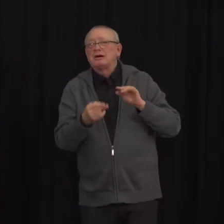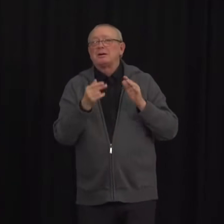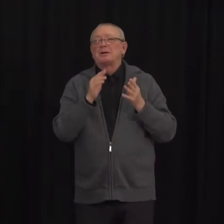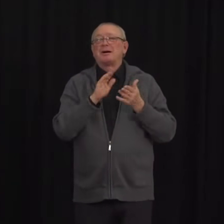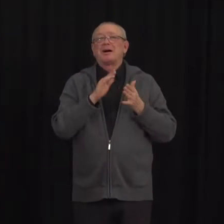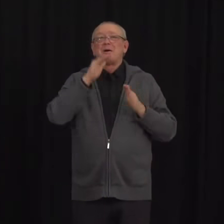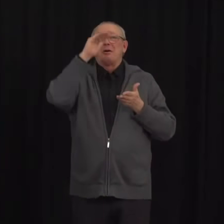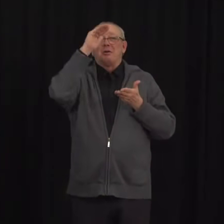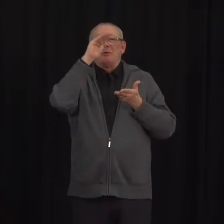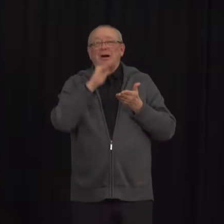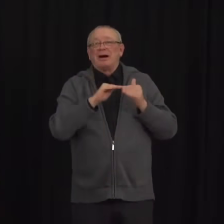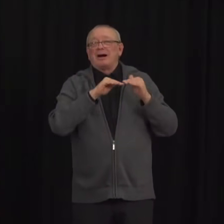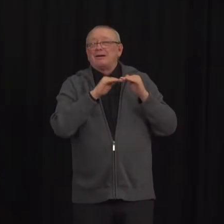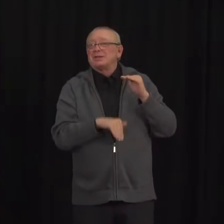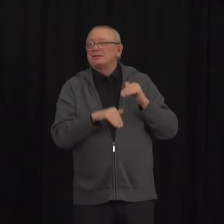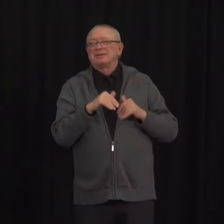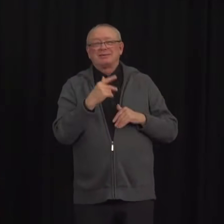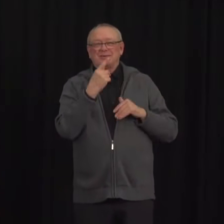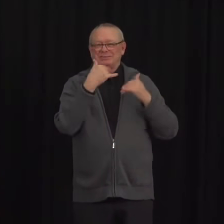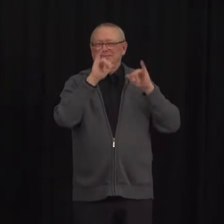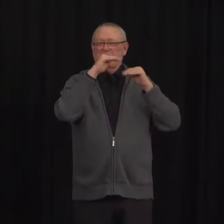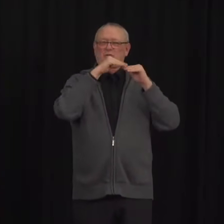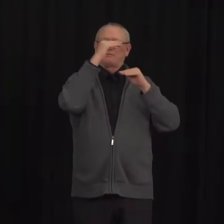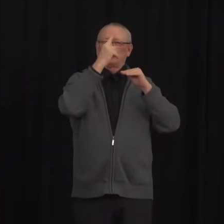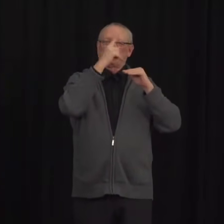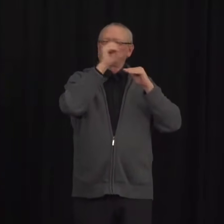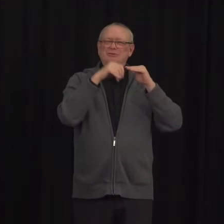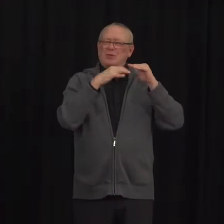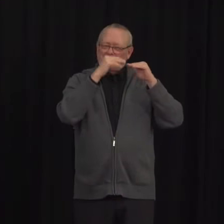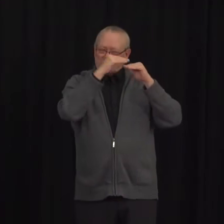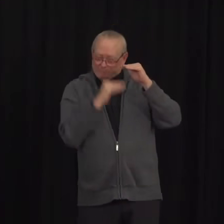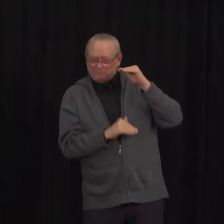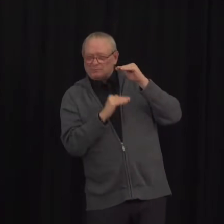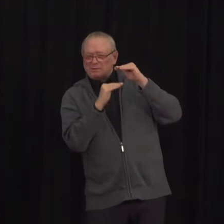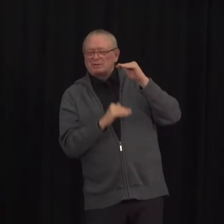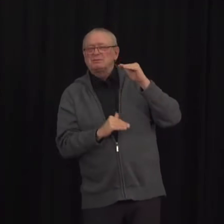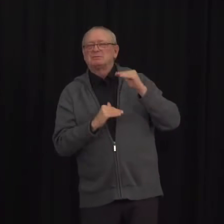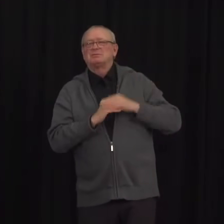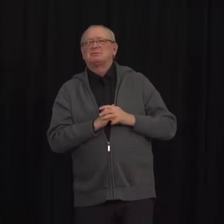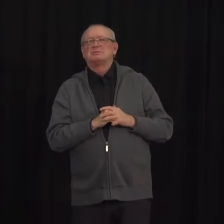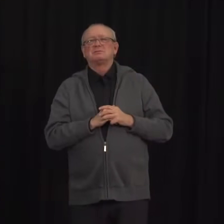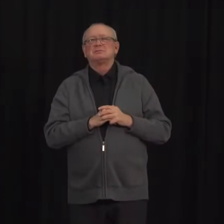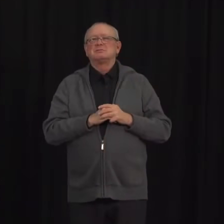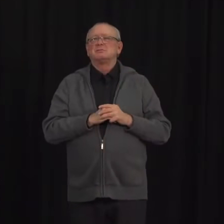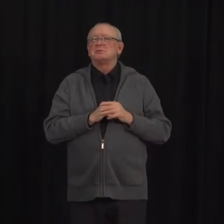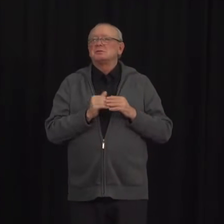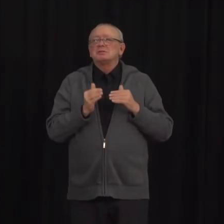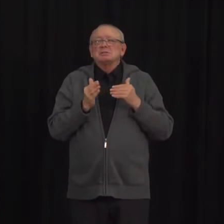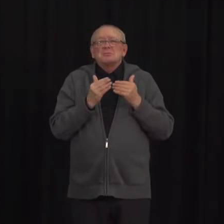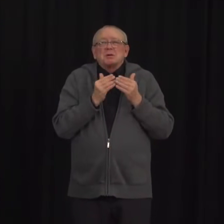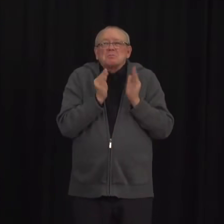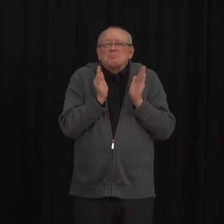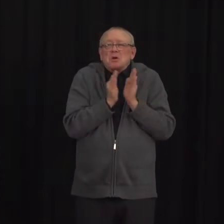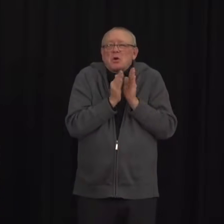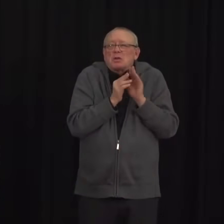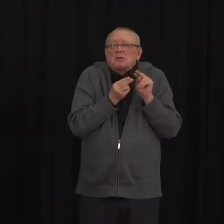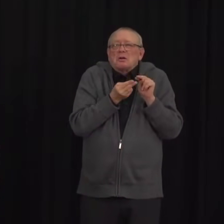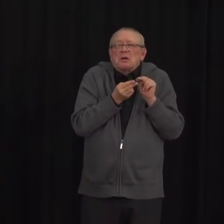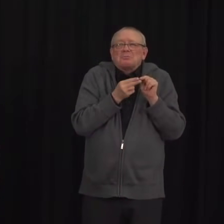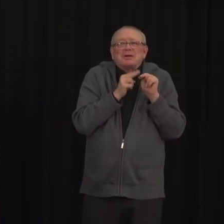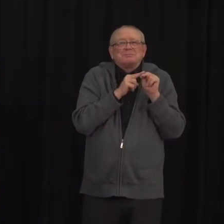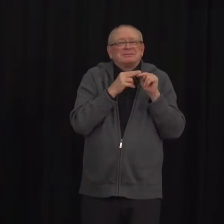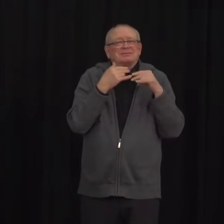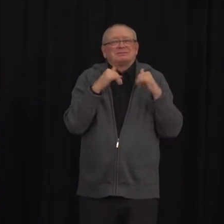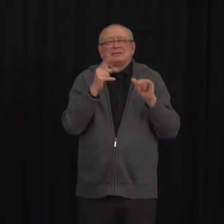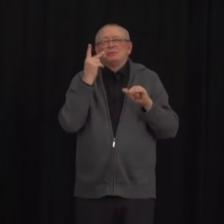even with a small growth rate and many, many active cases, we will continue to see this kind of exponential spread. Now,